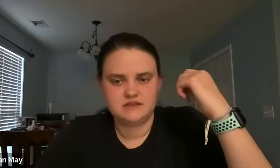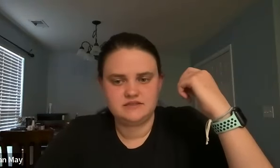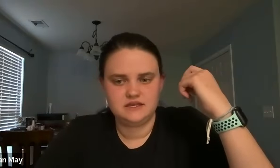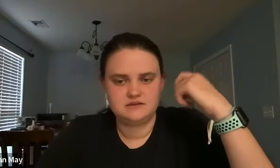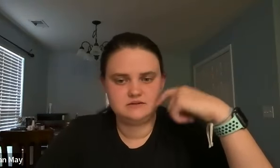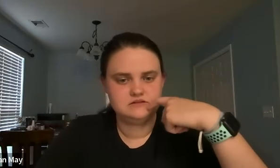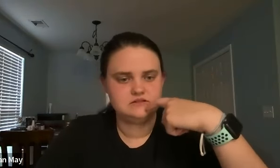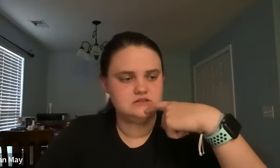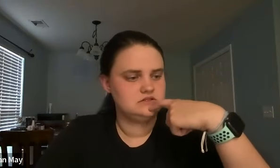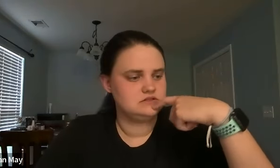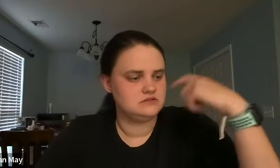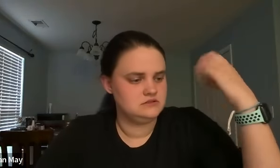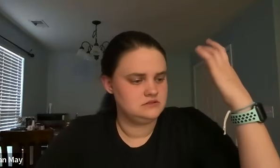to think.